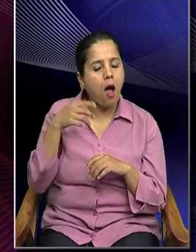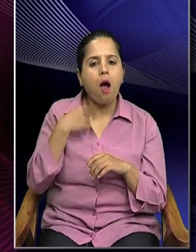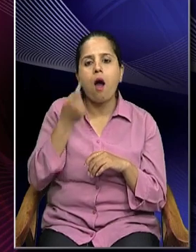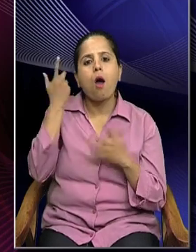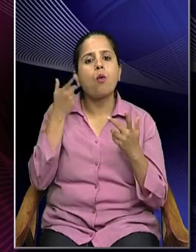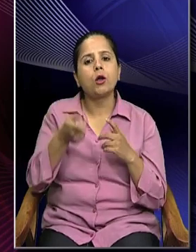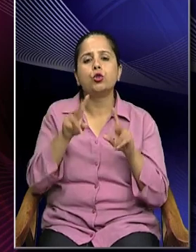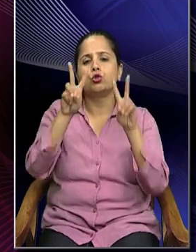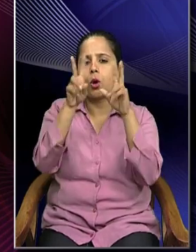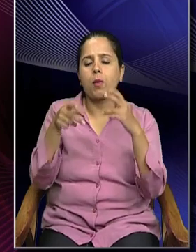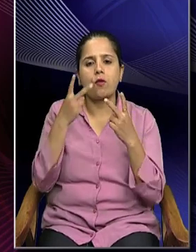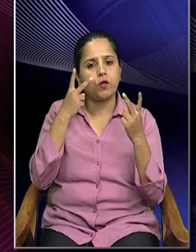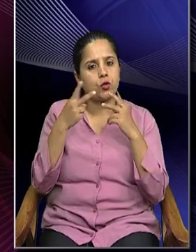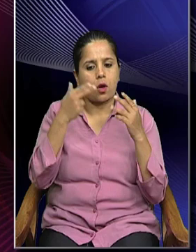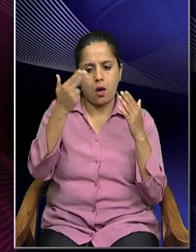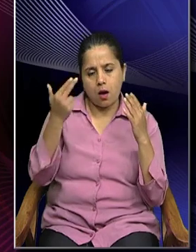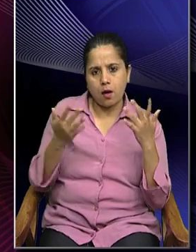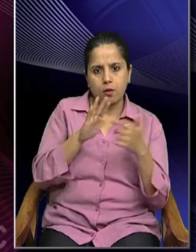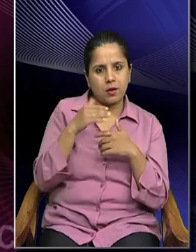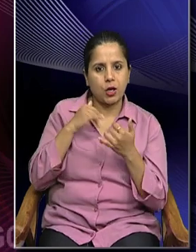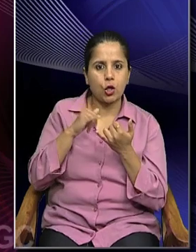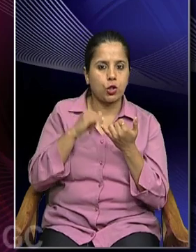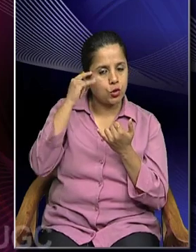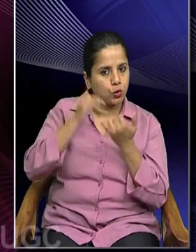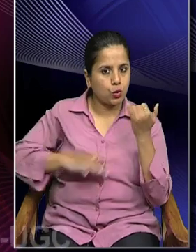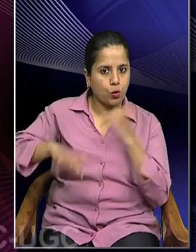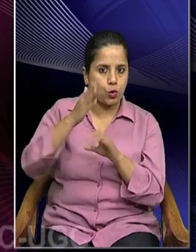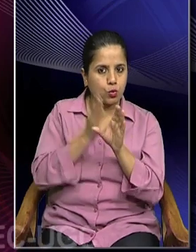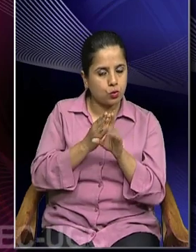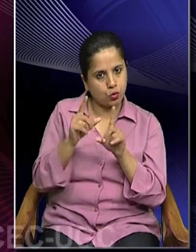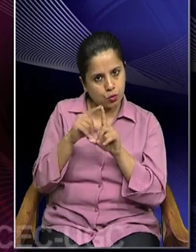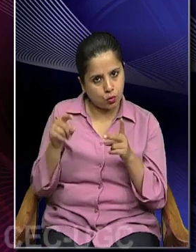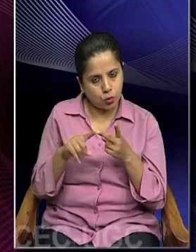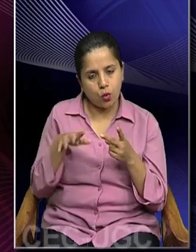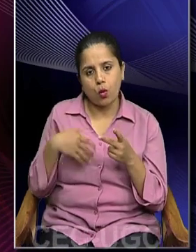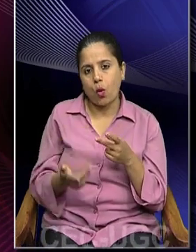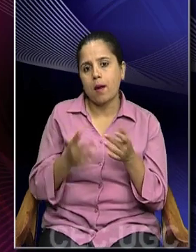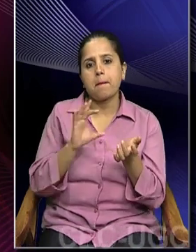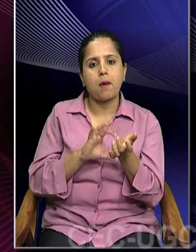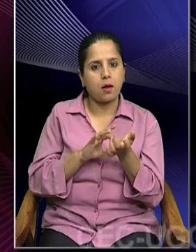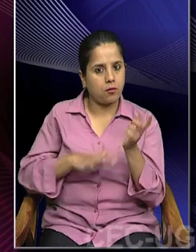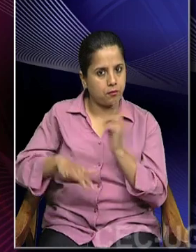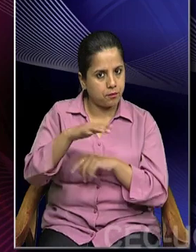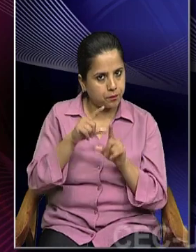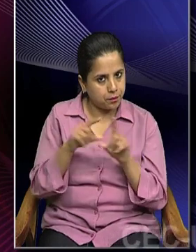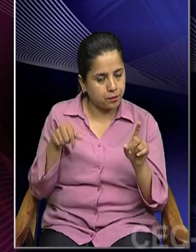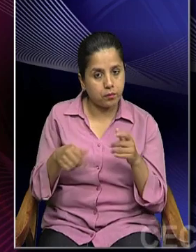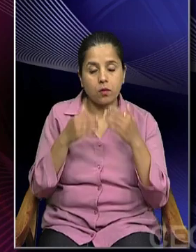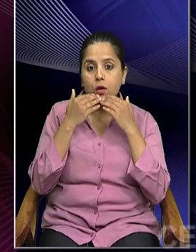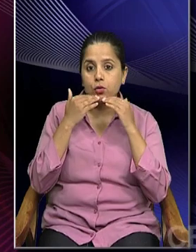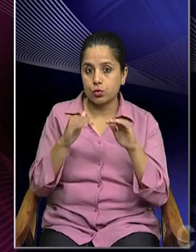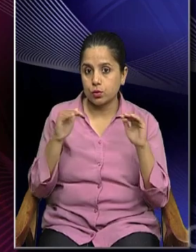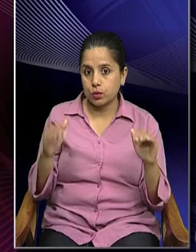particular topic, like we do in sociology field, we do in the medical field, in which the